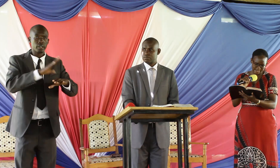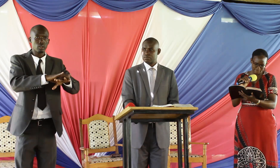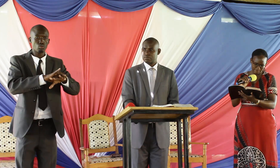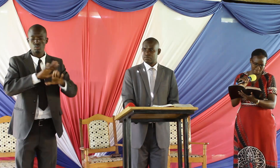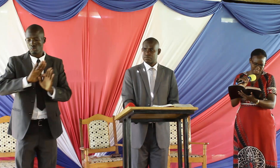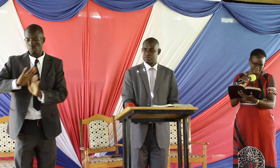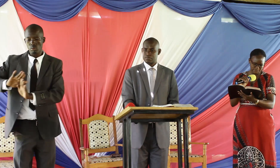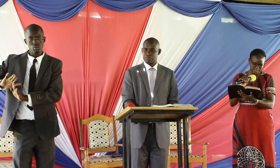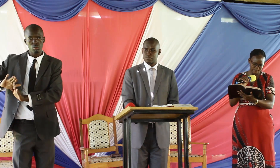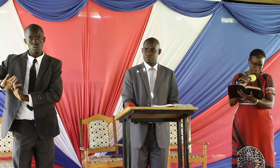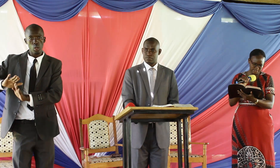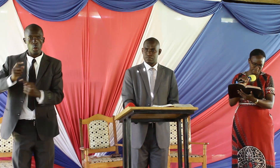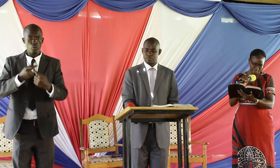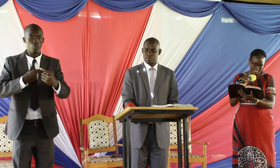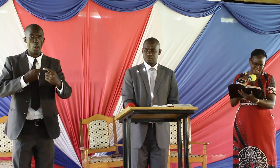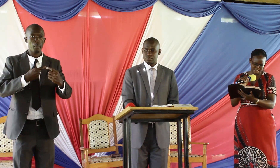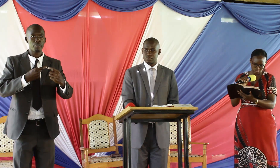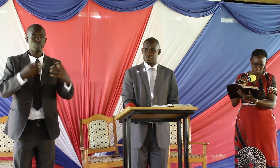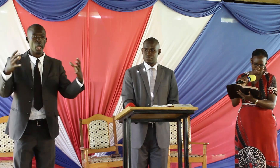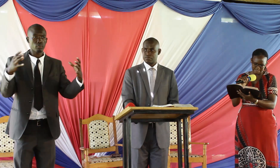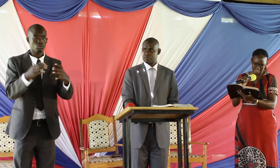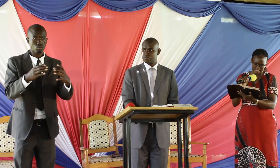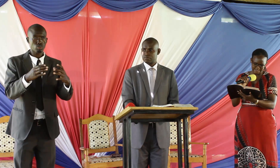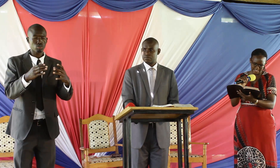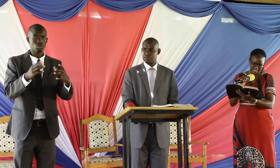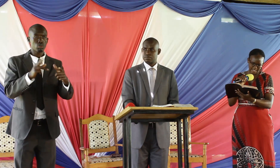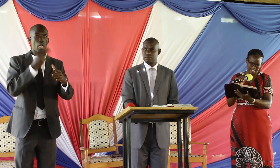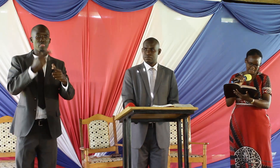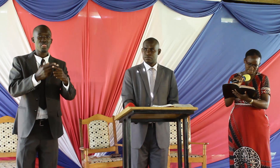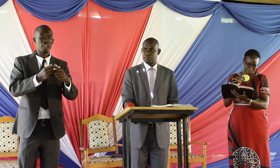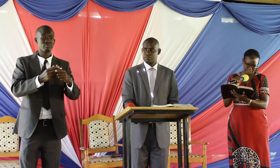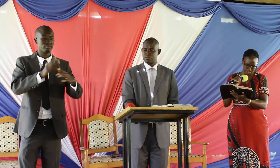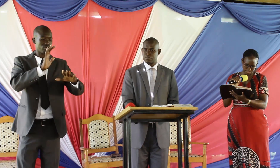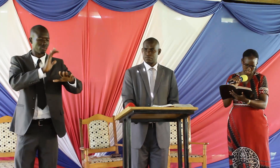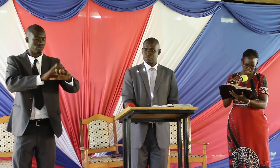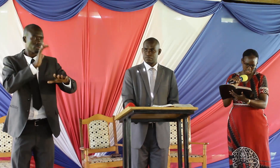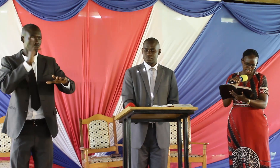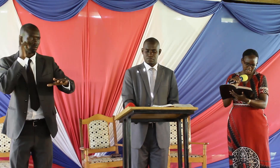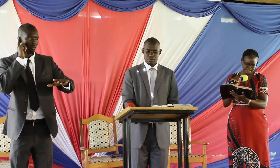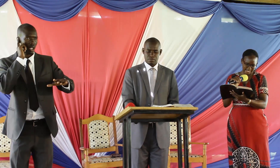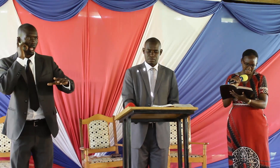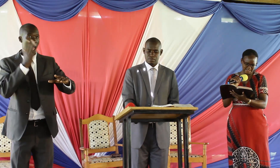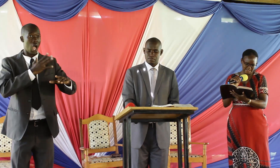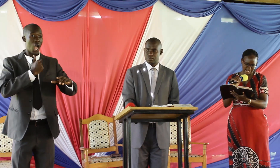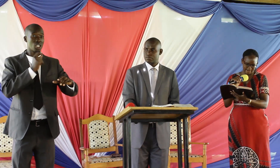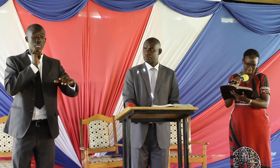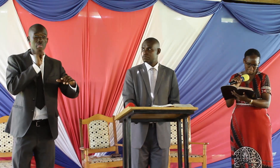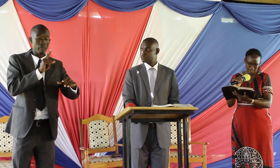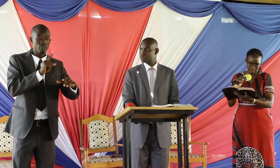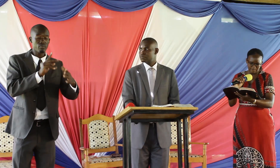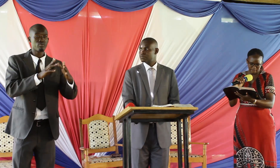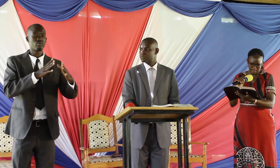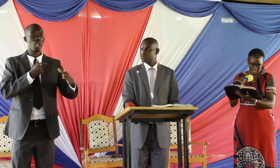he took him aside from the multitude and put his fingers into his ears and his feet, and touched his